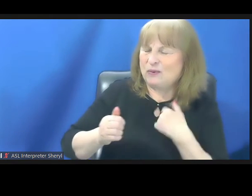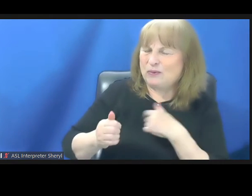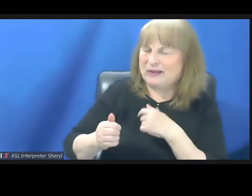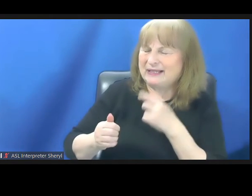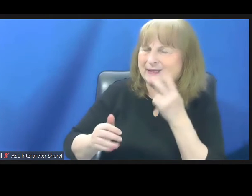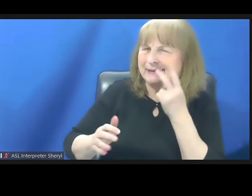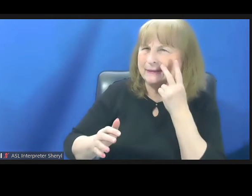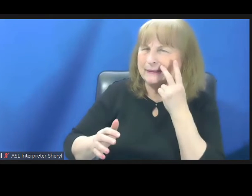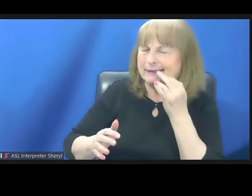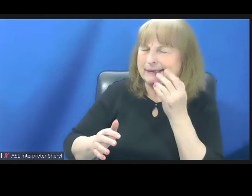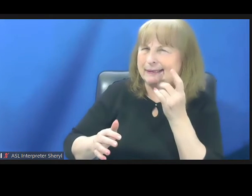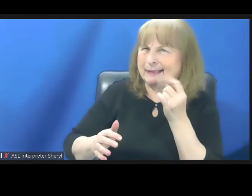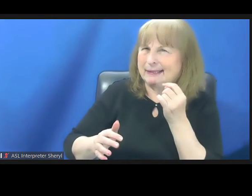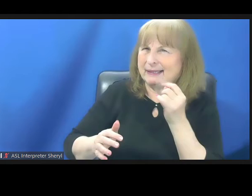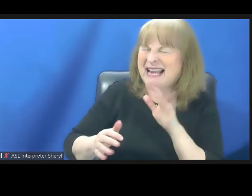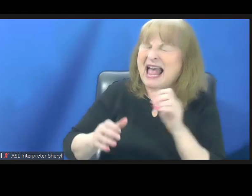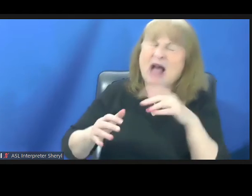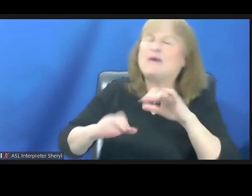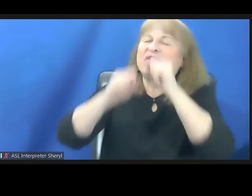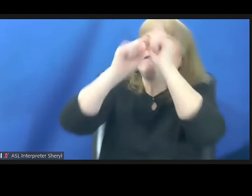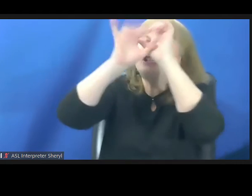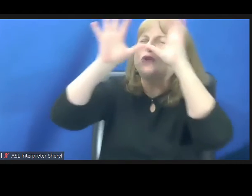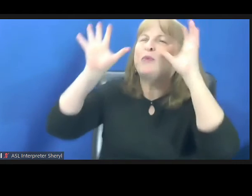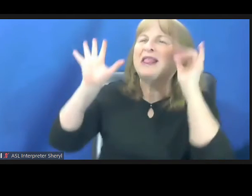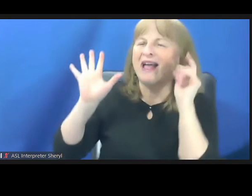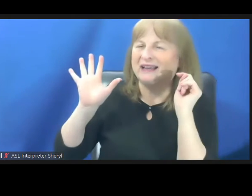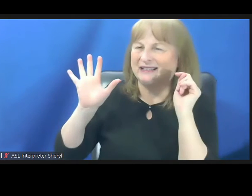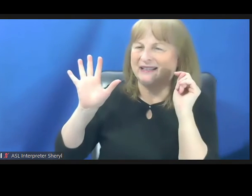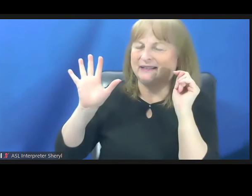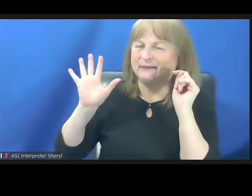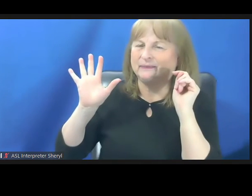in how we see it, but how we visualize it and